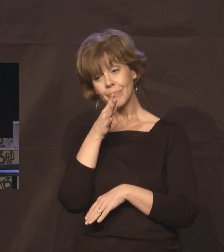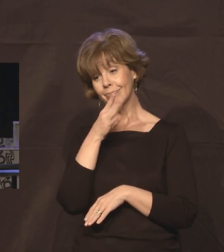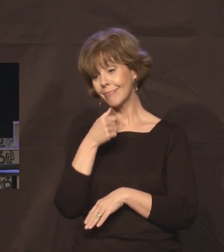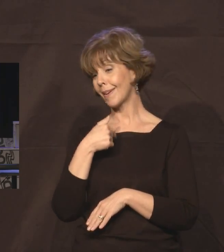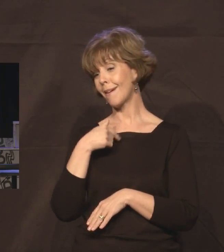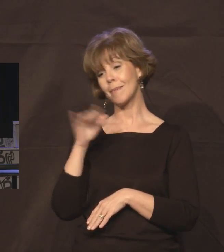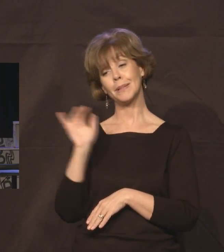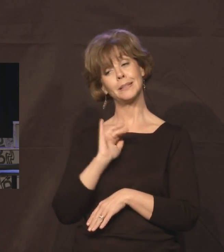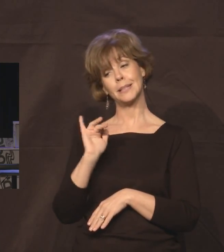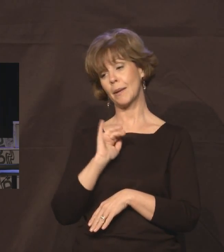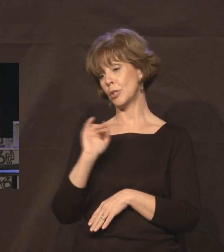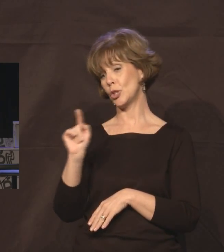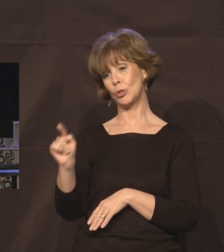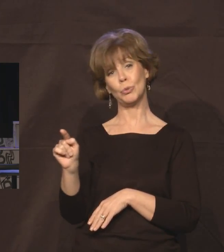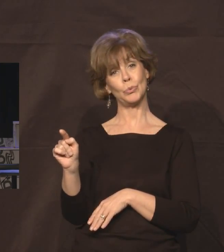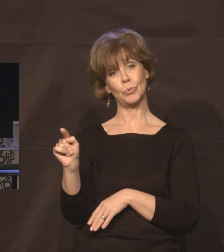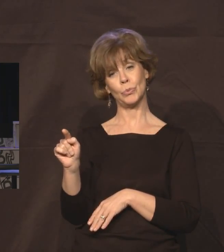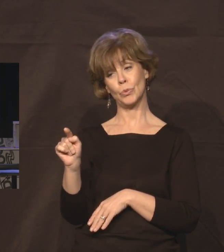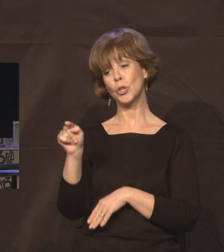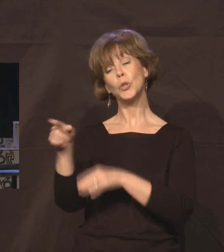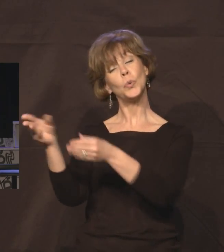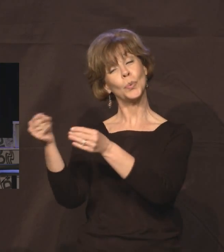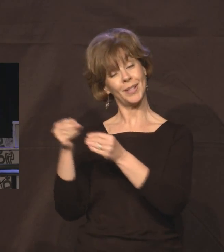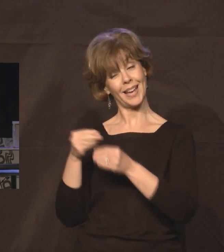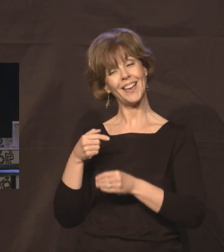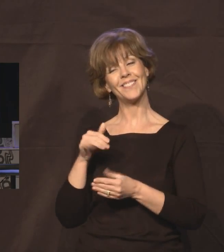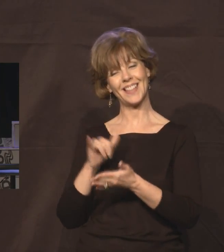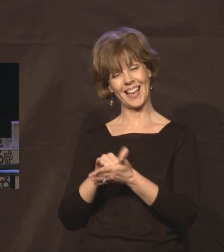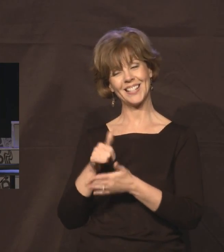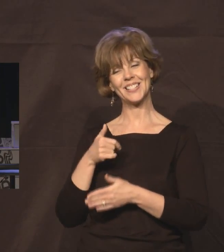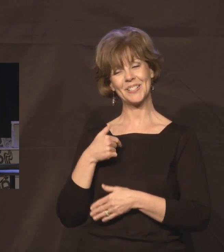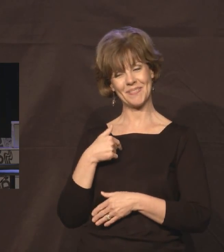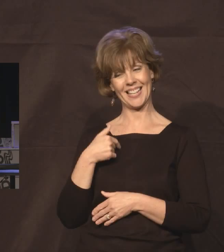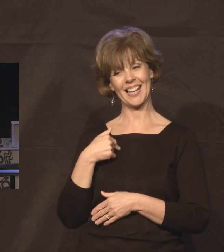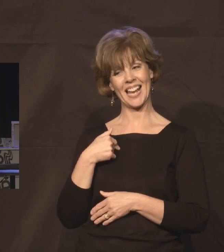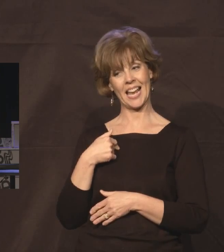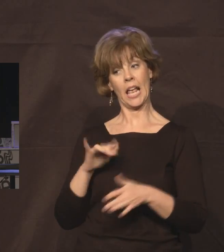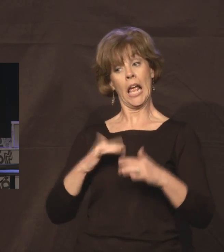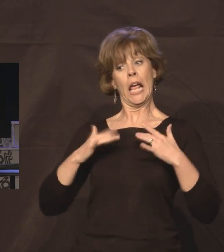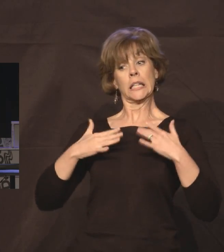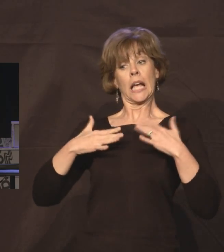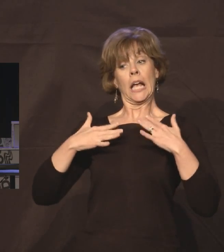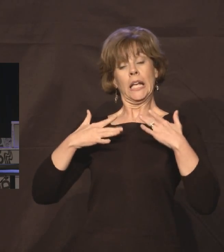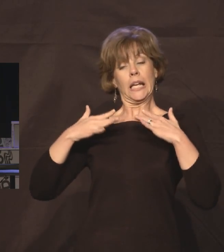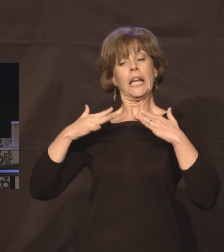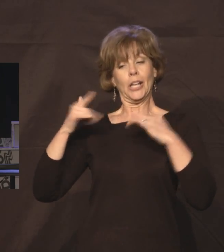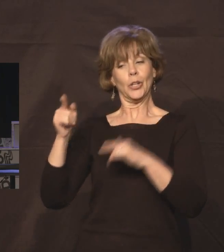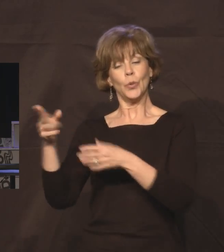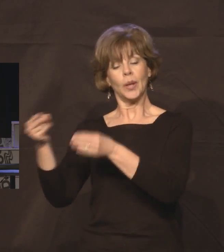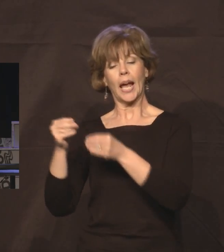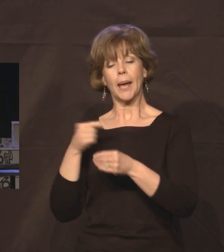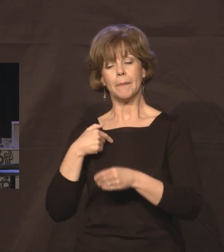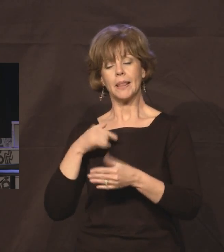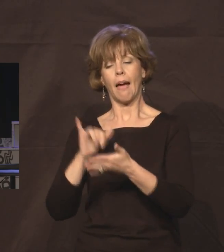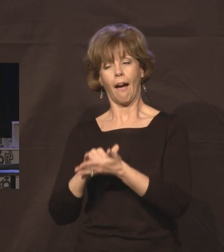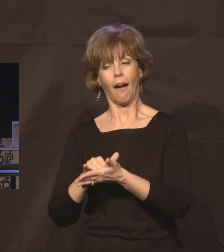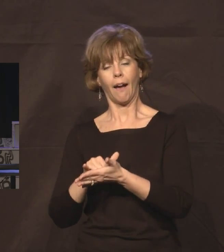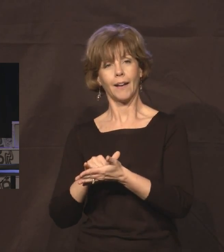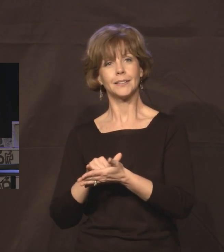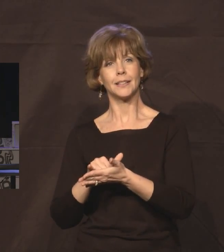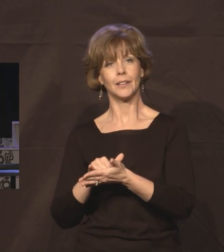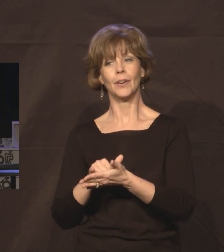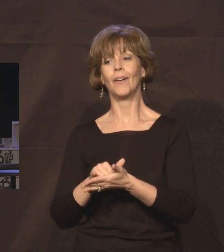you. Like, you gave that to me. Like, you gave me anxiety, right? And so I